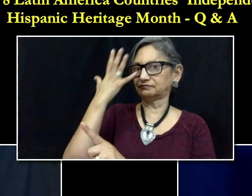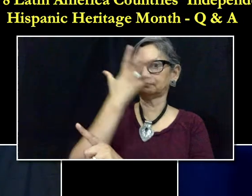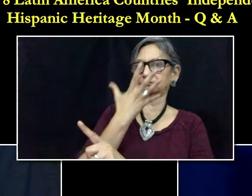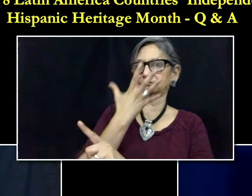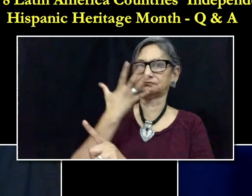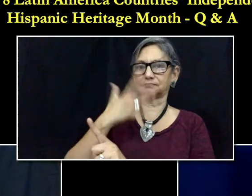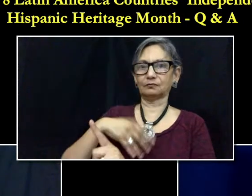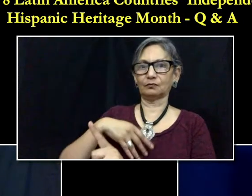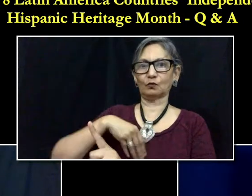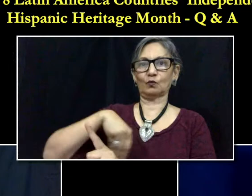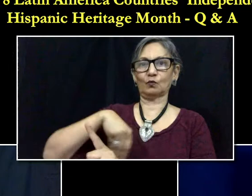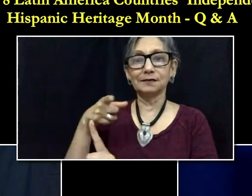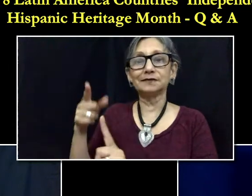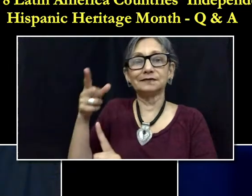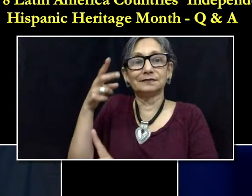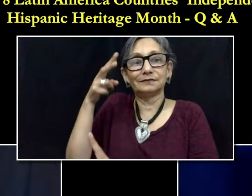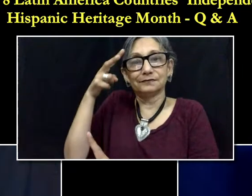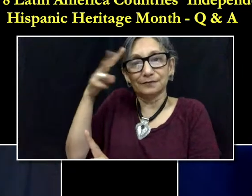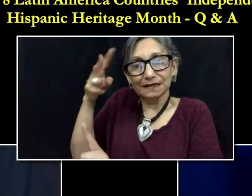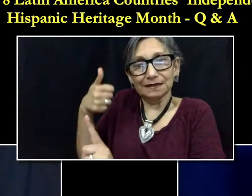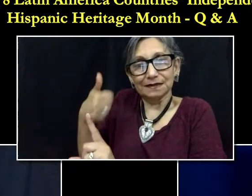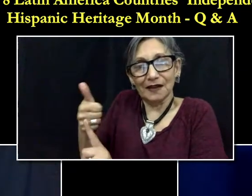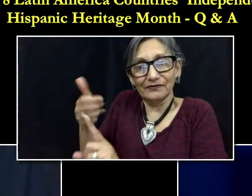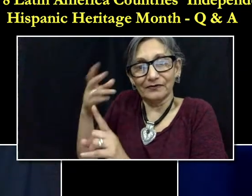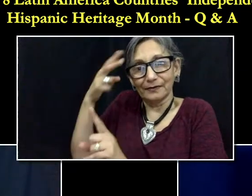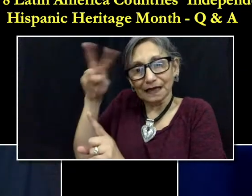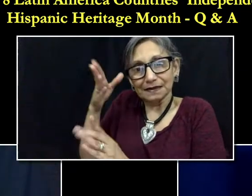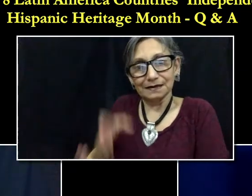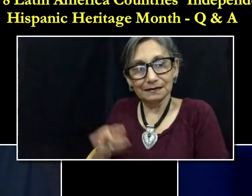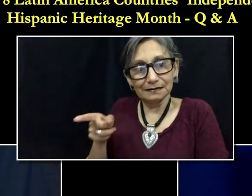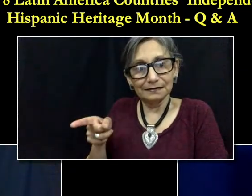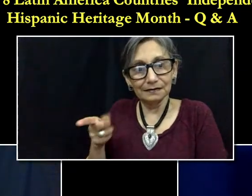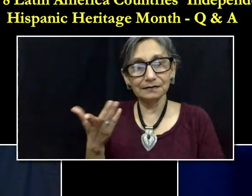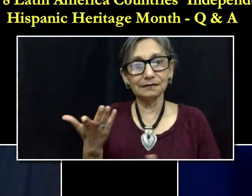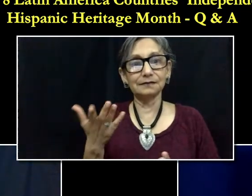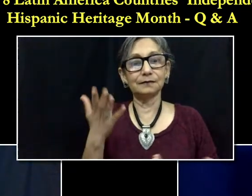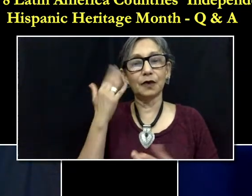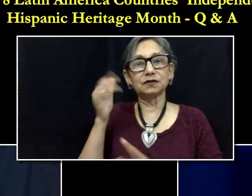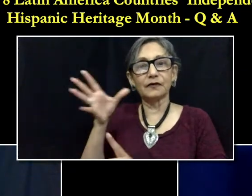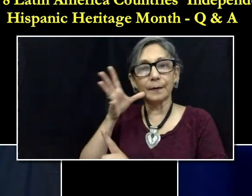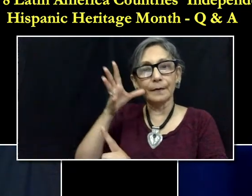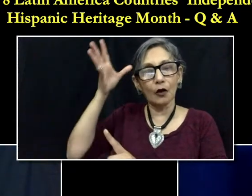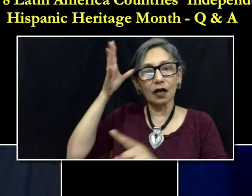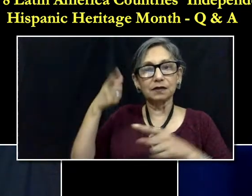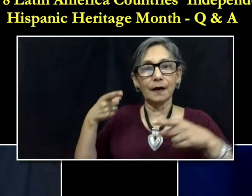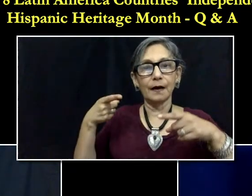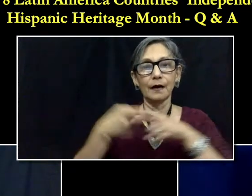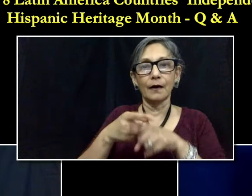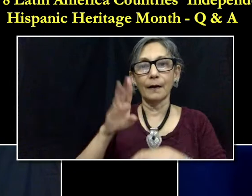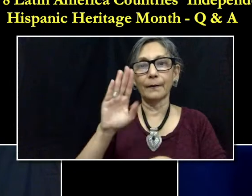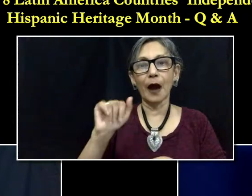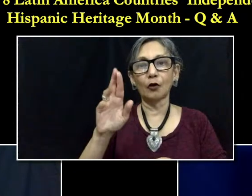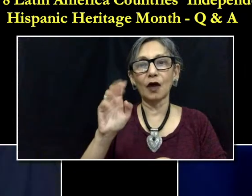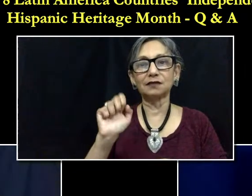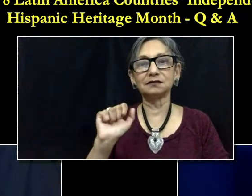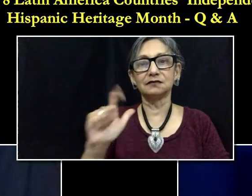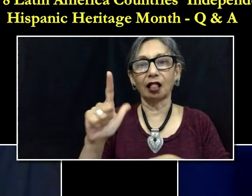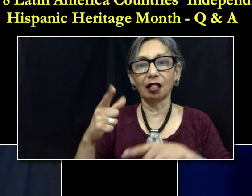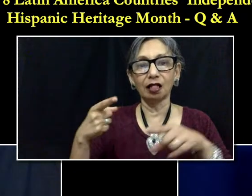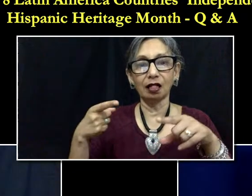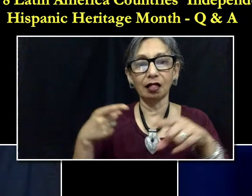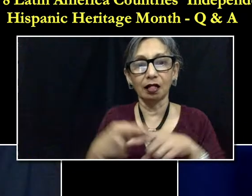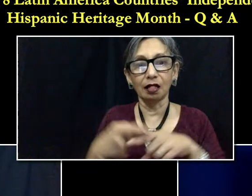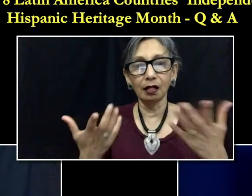so is that person, maybe they look white, like they're Mexican, but they look white because maybe